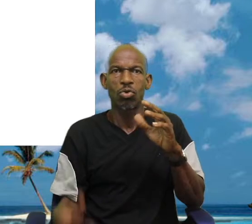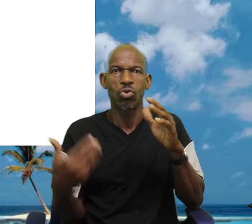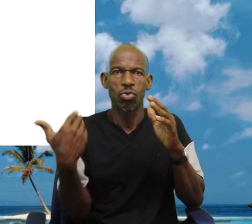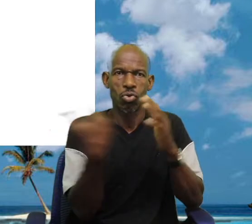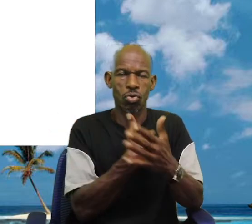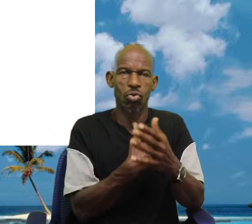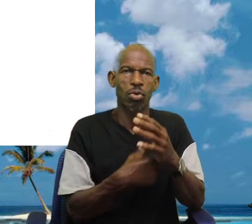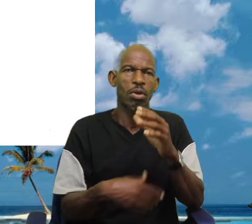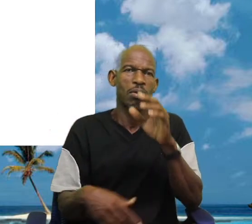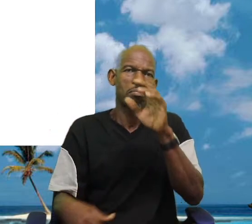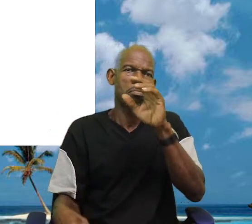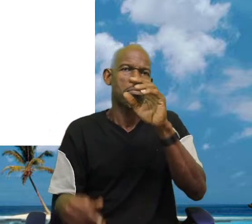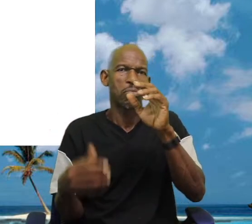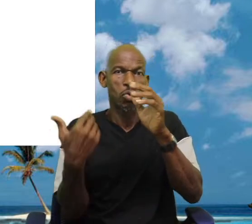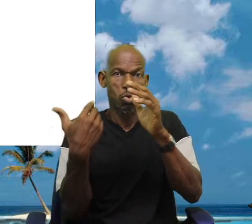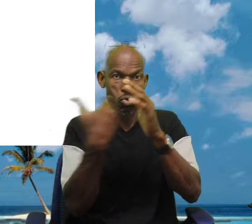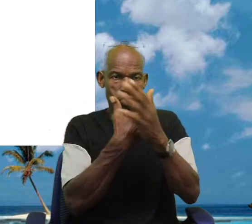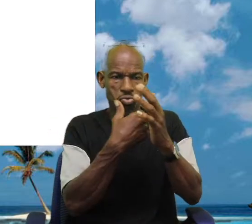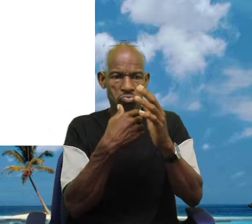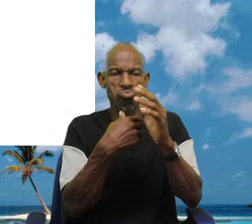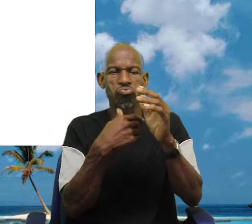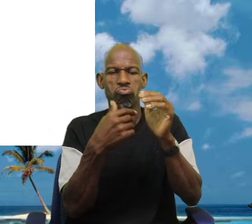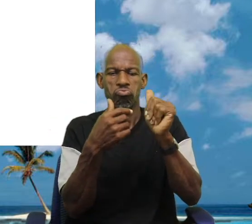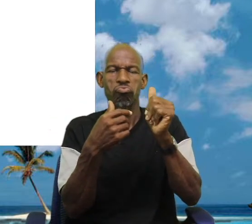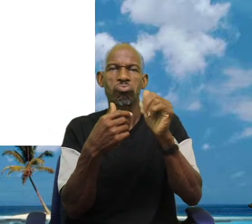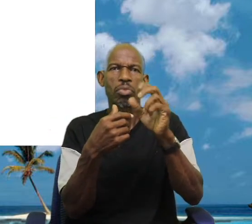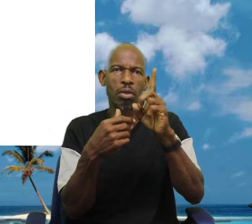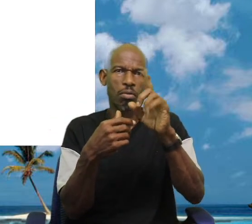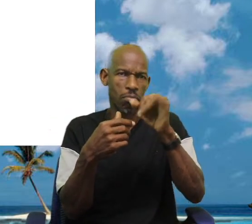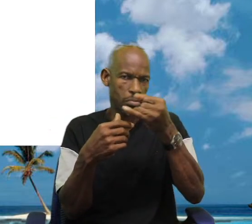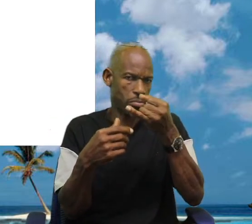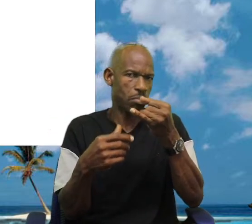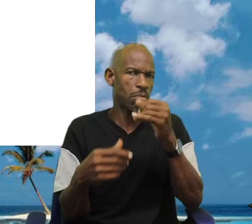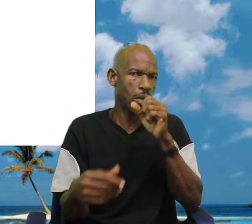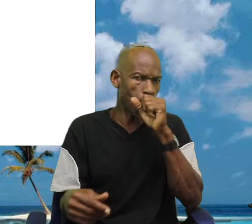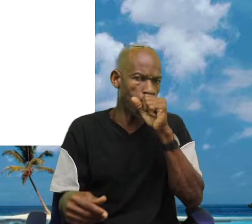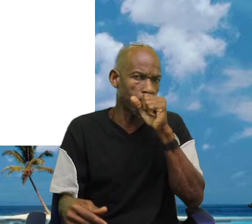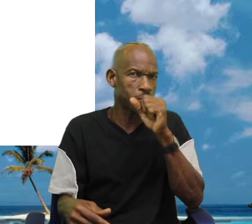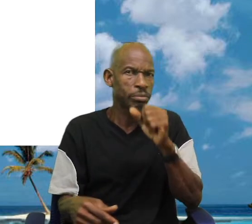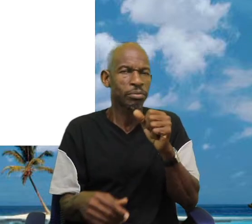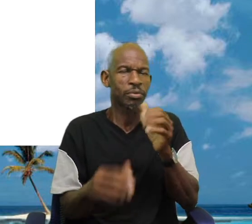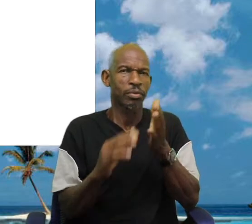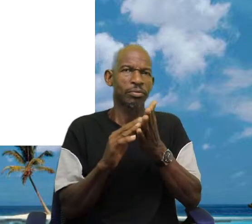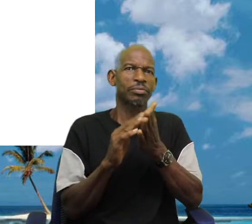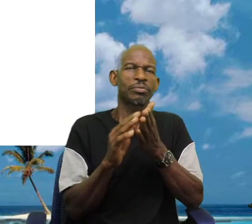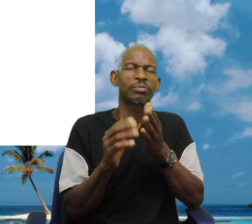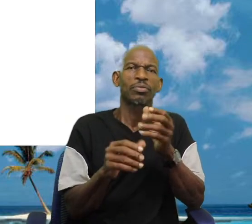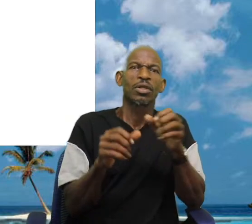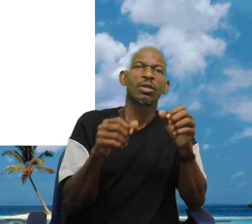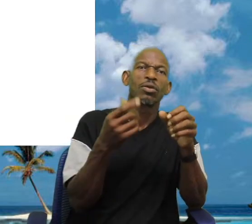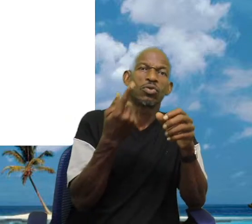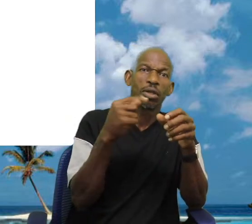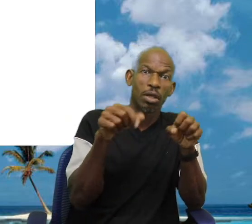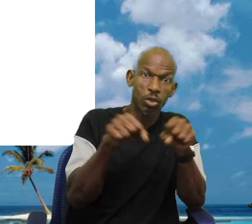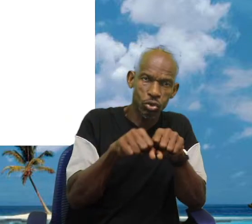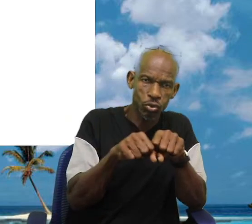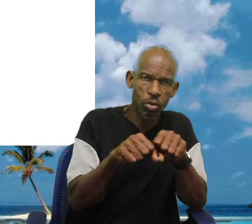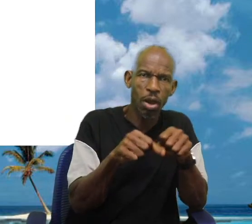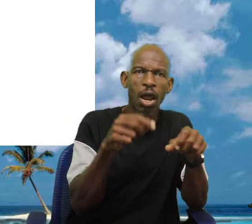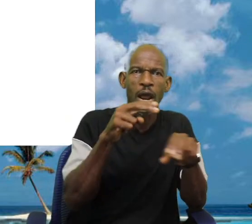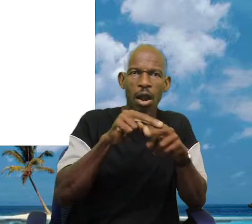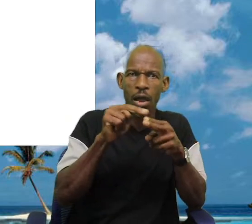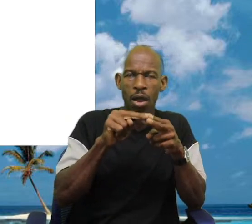That is the adjective. So I have the shoe, which is a noun. The verb is,